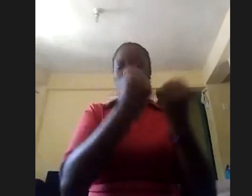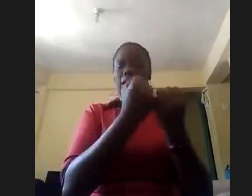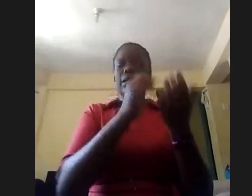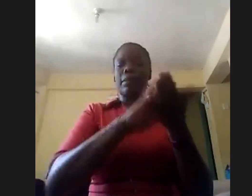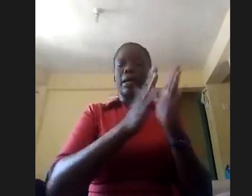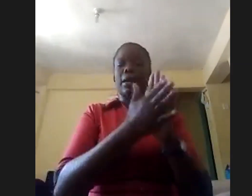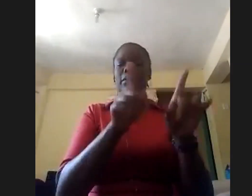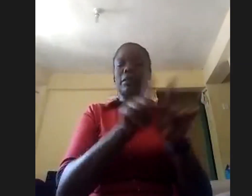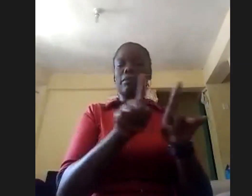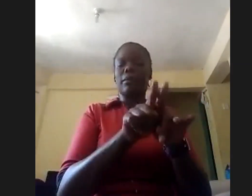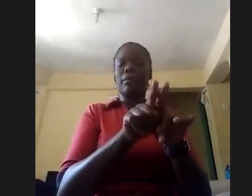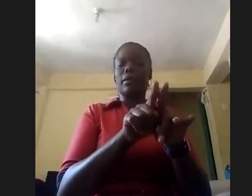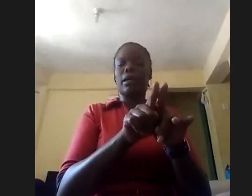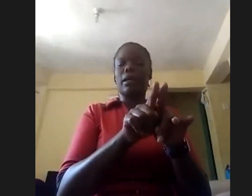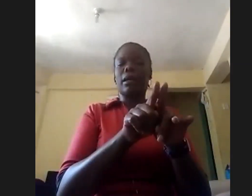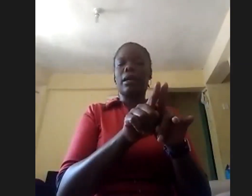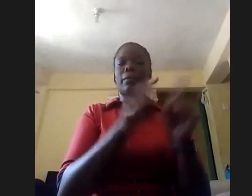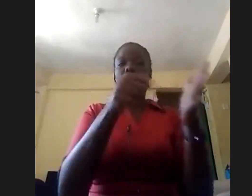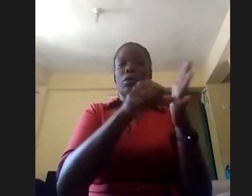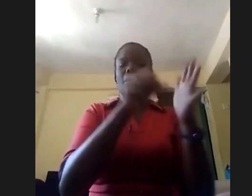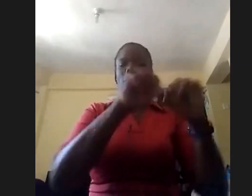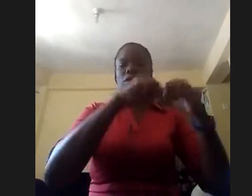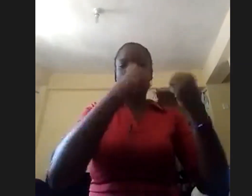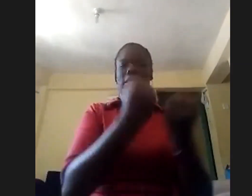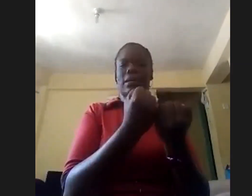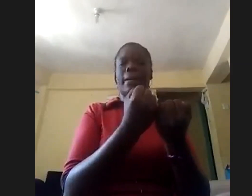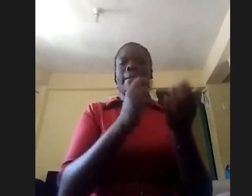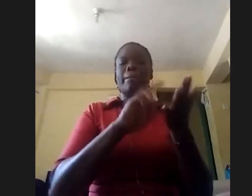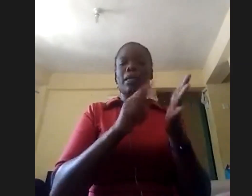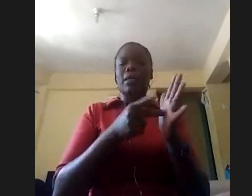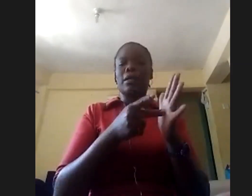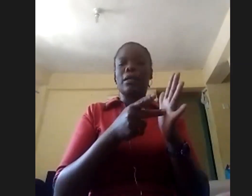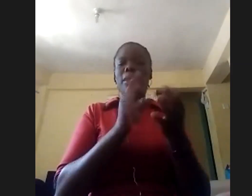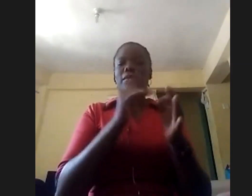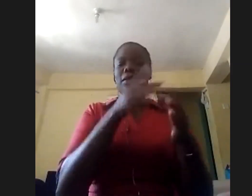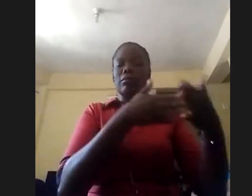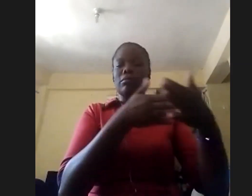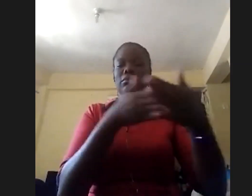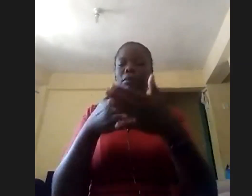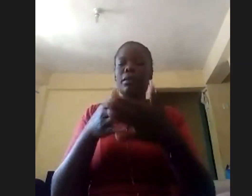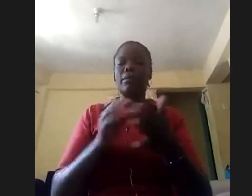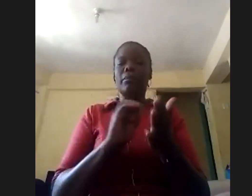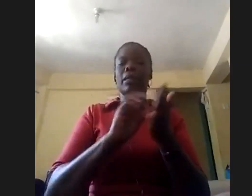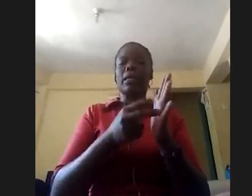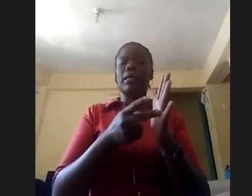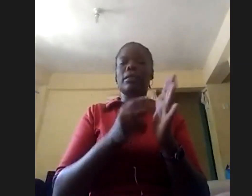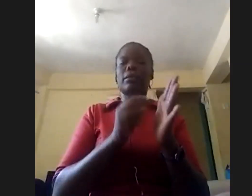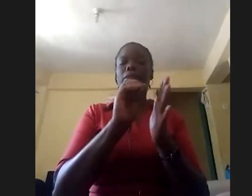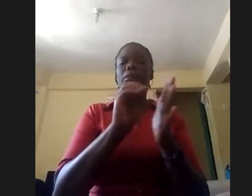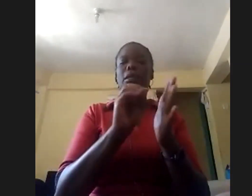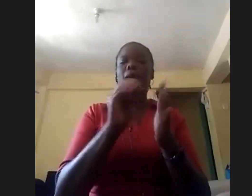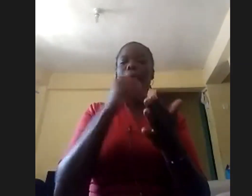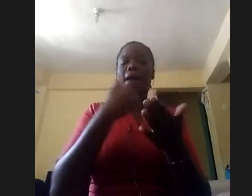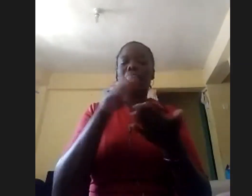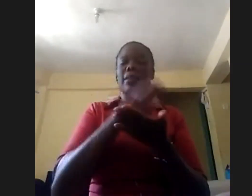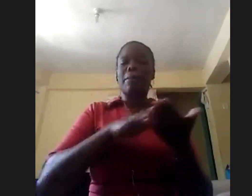to the society. But what we forget, Mm. it's just that they're not having the basic needs that they